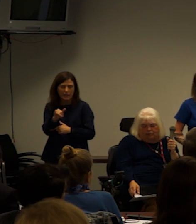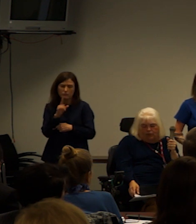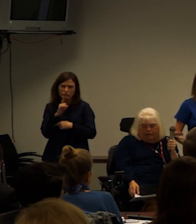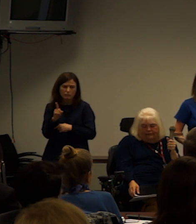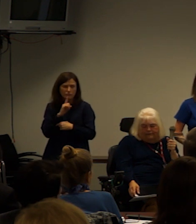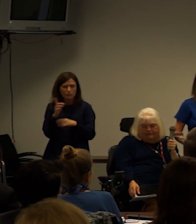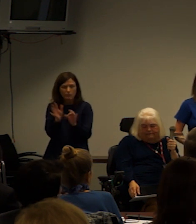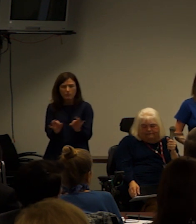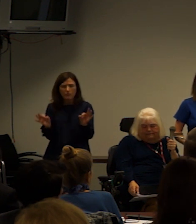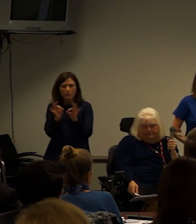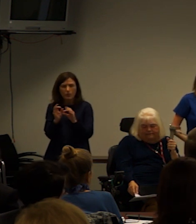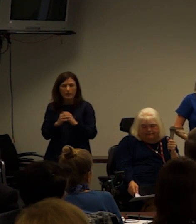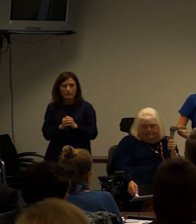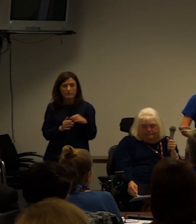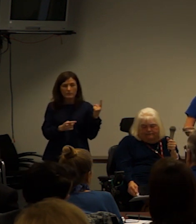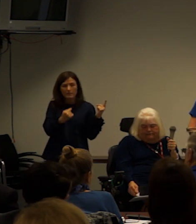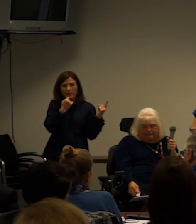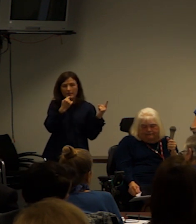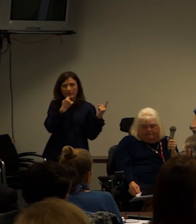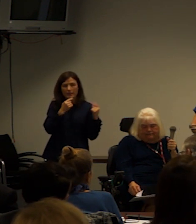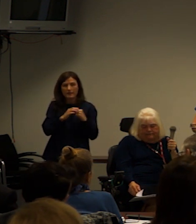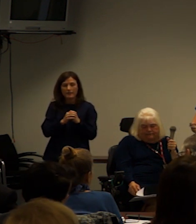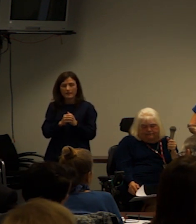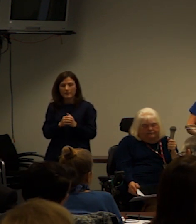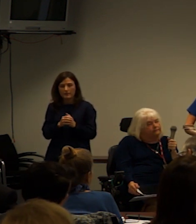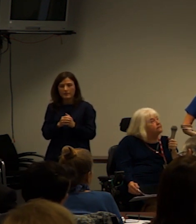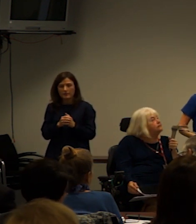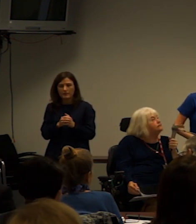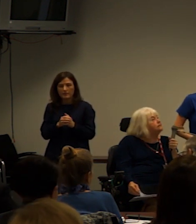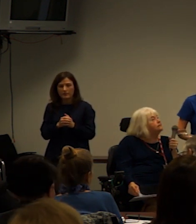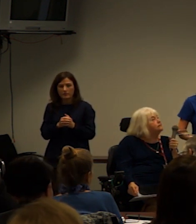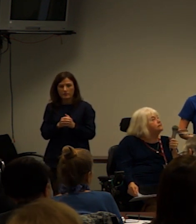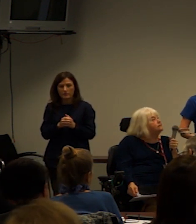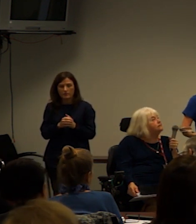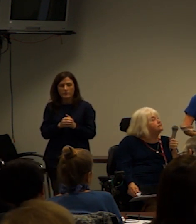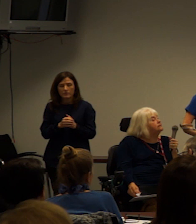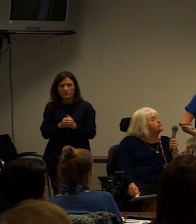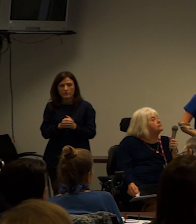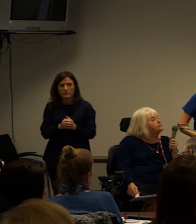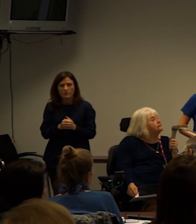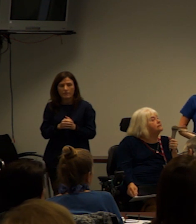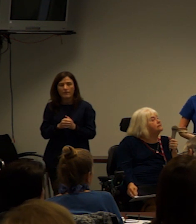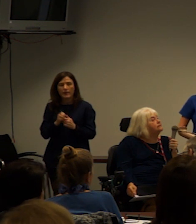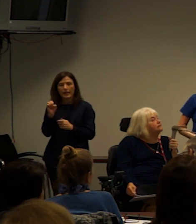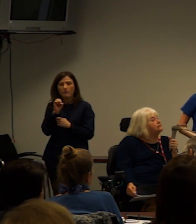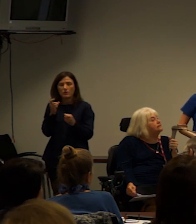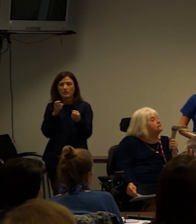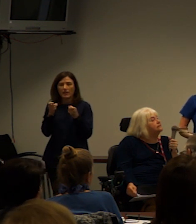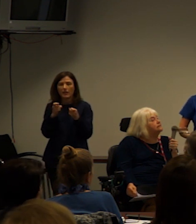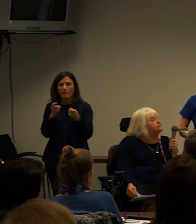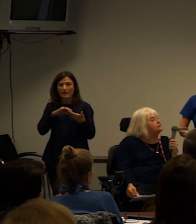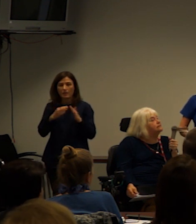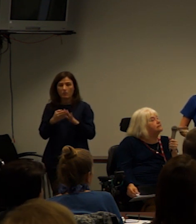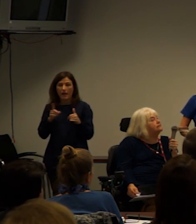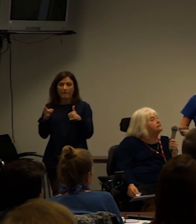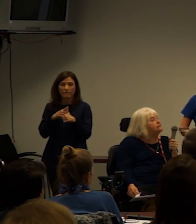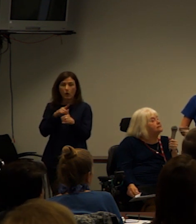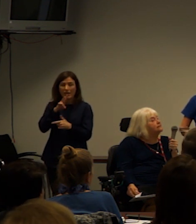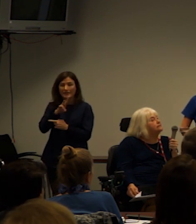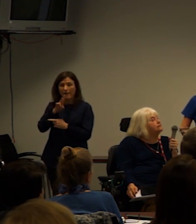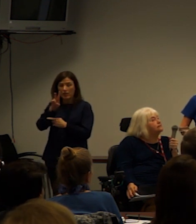really important. They say that the what we say in the emergency management community is the first 72 are on